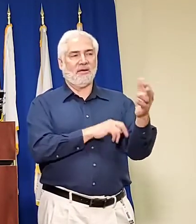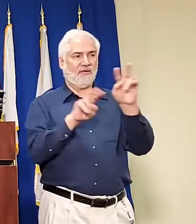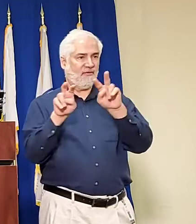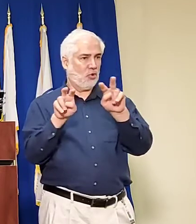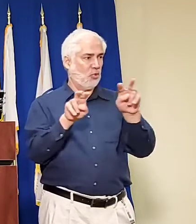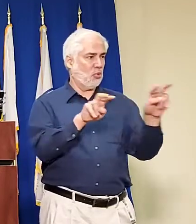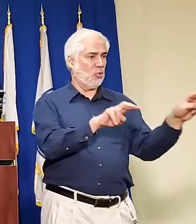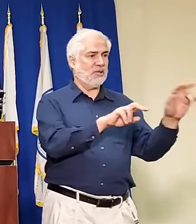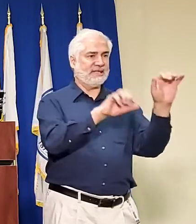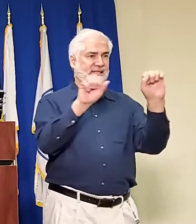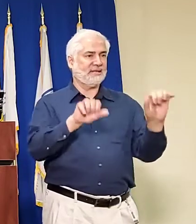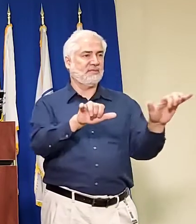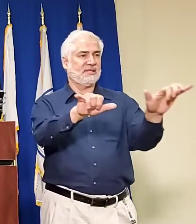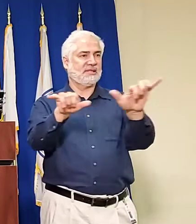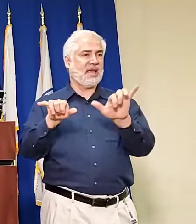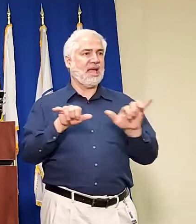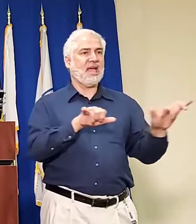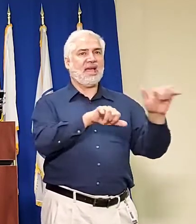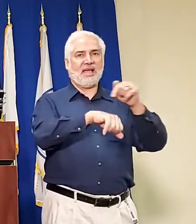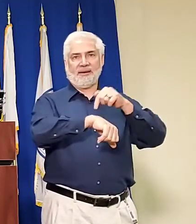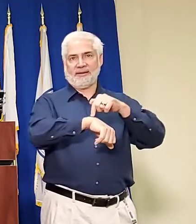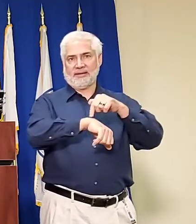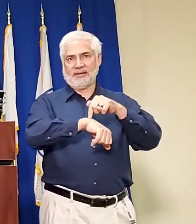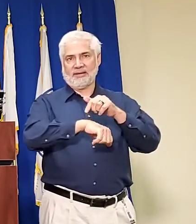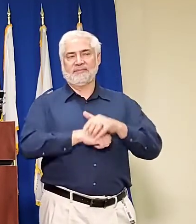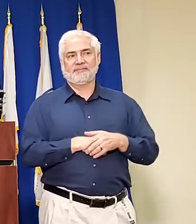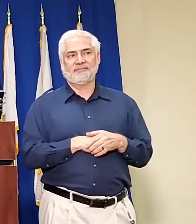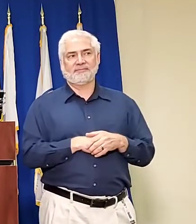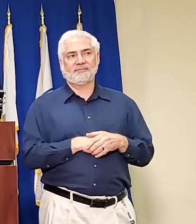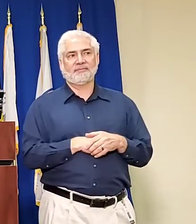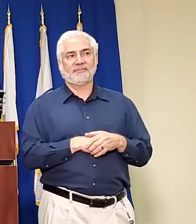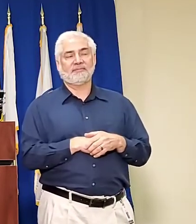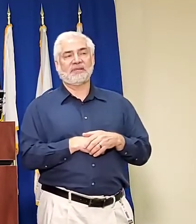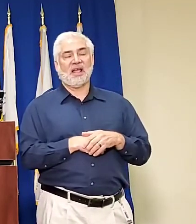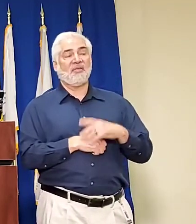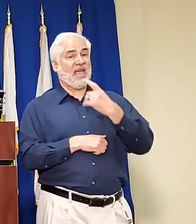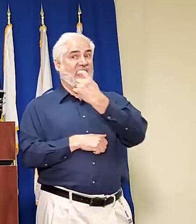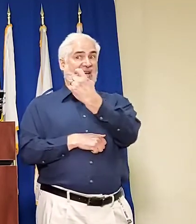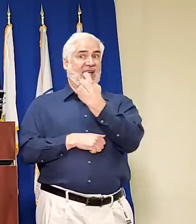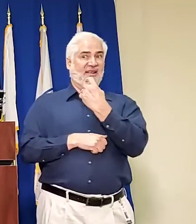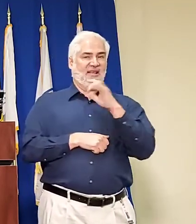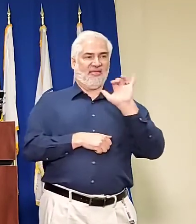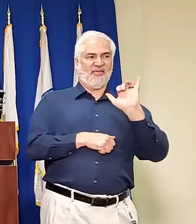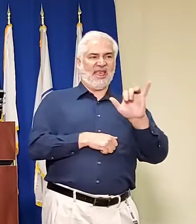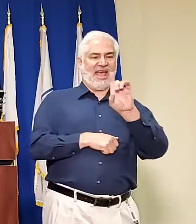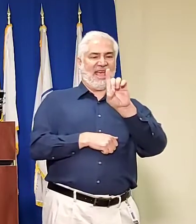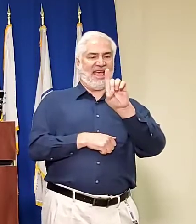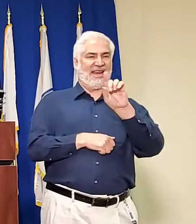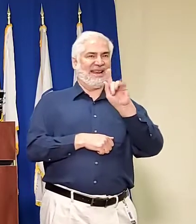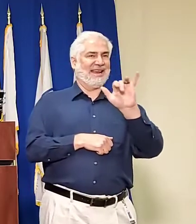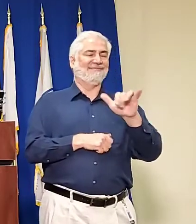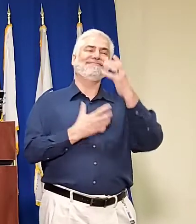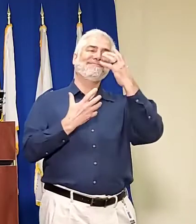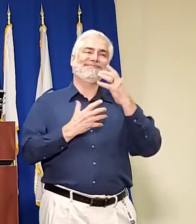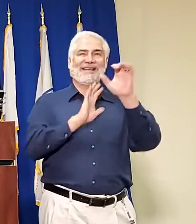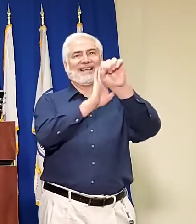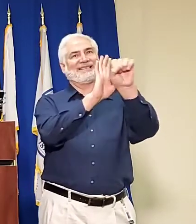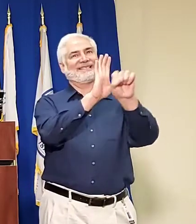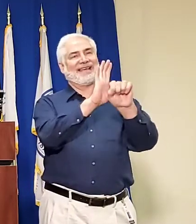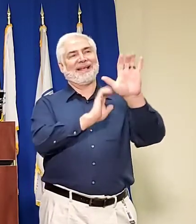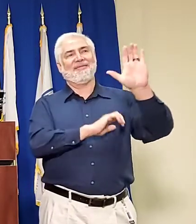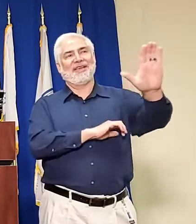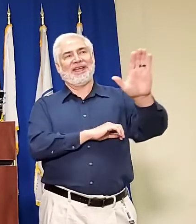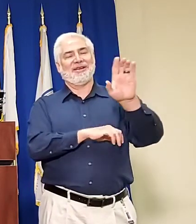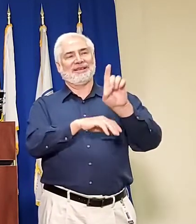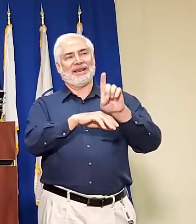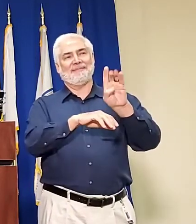one time. We have been asked for that particular data, and unfortunately that's state data. It's a state database,